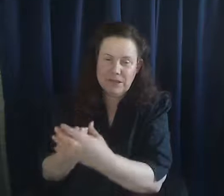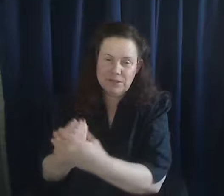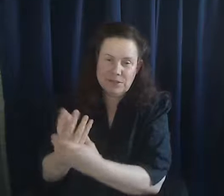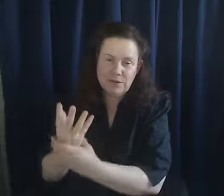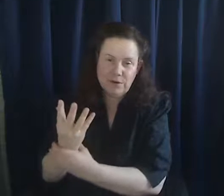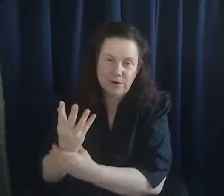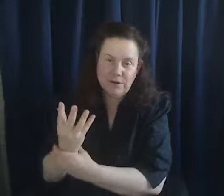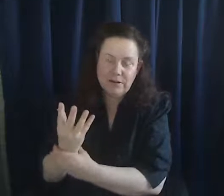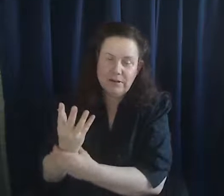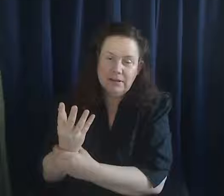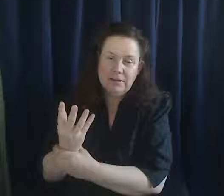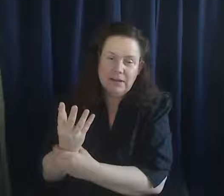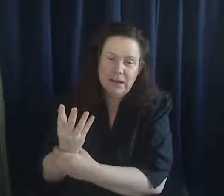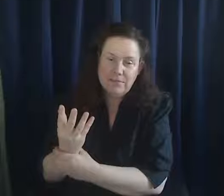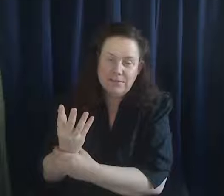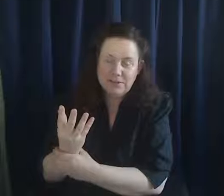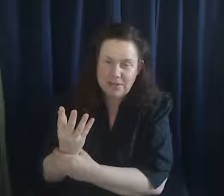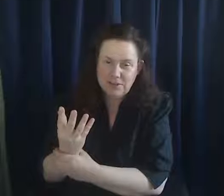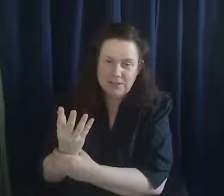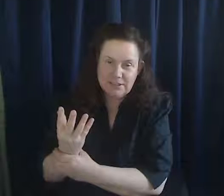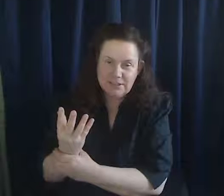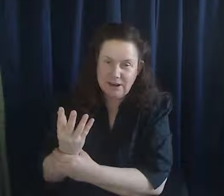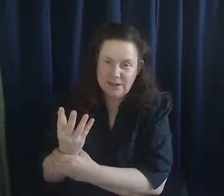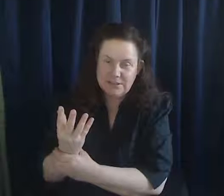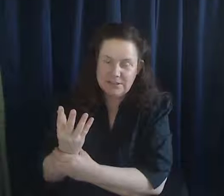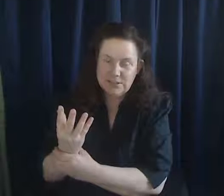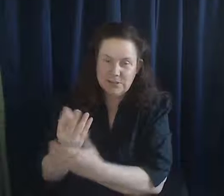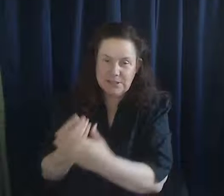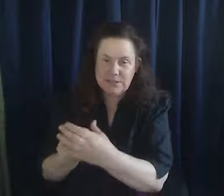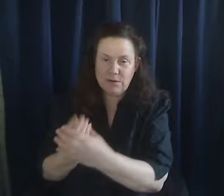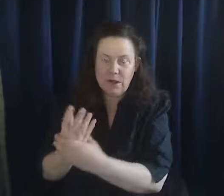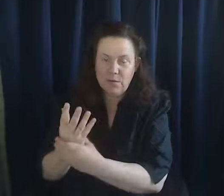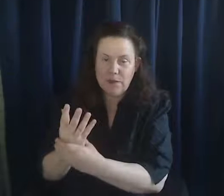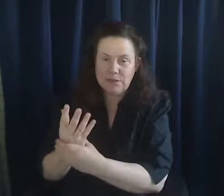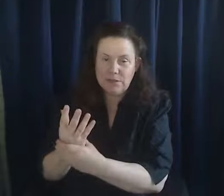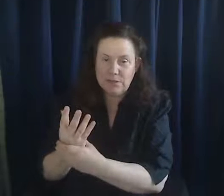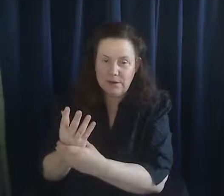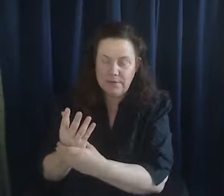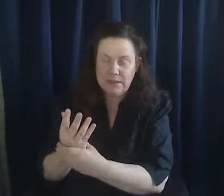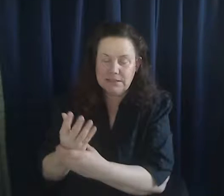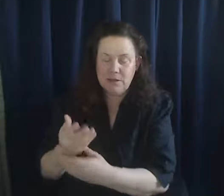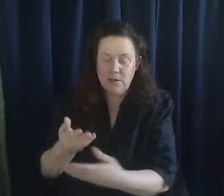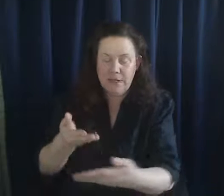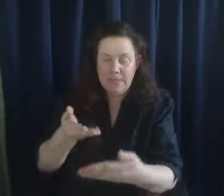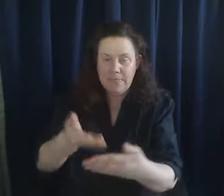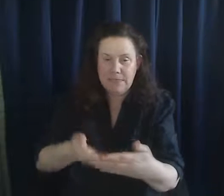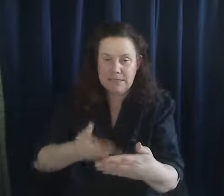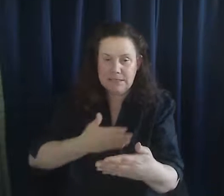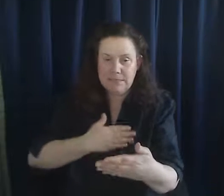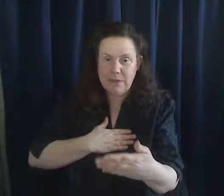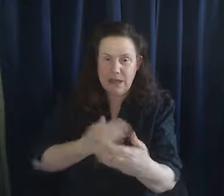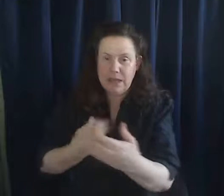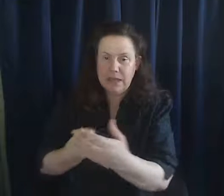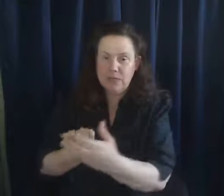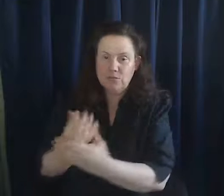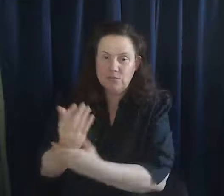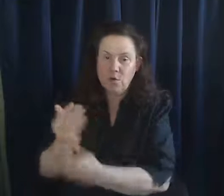implications for vegetation and gardens and trees, so I want to clarify. So this is my